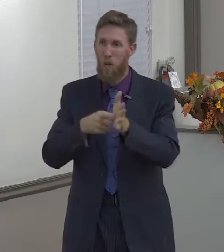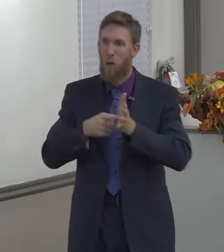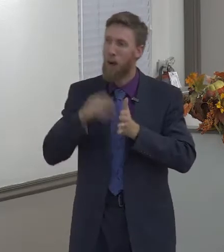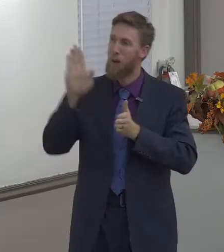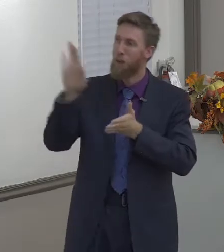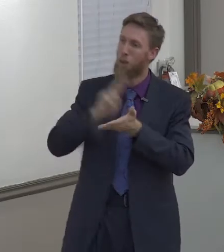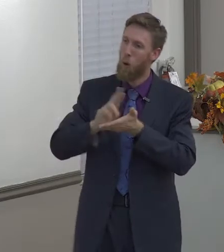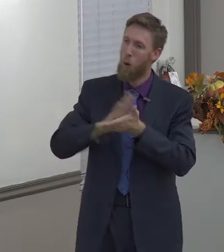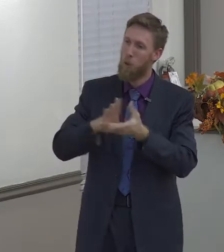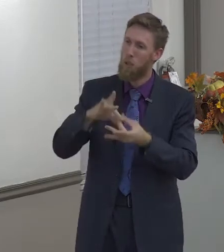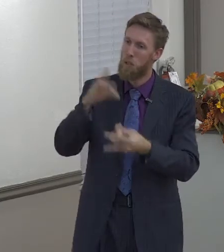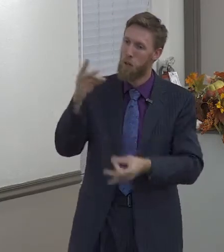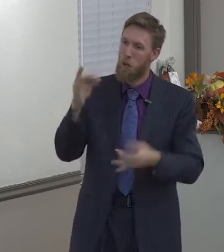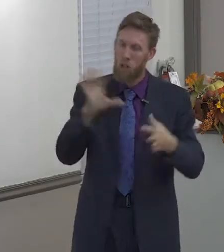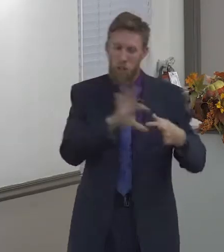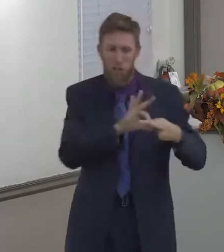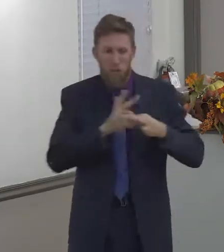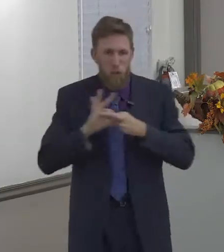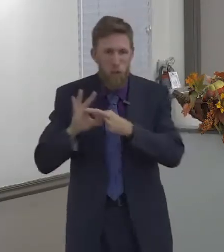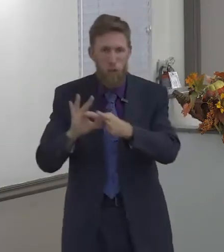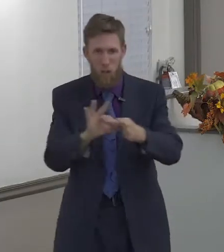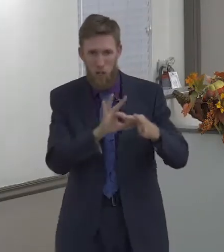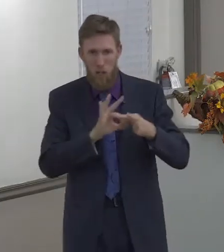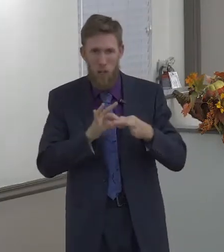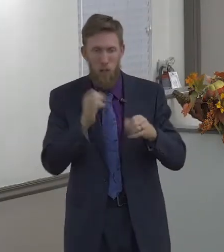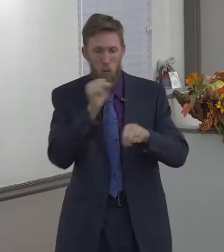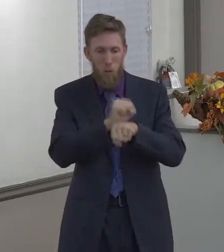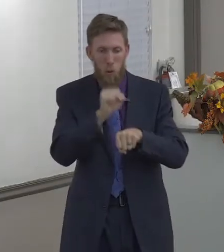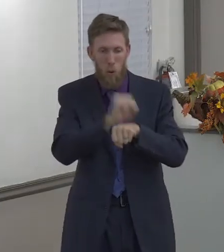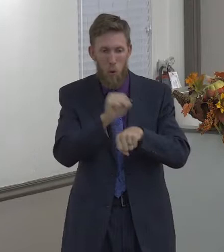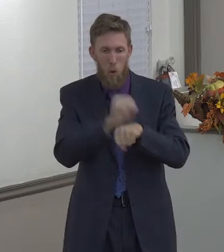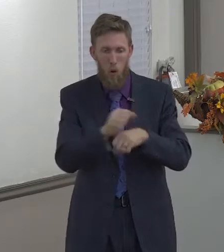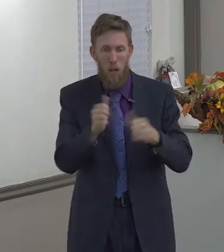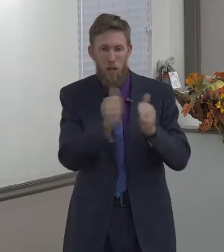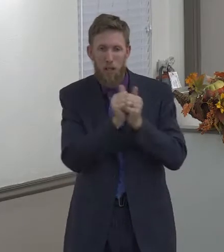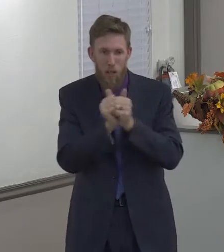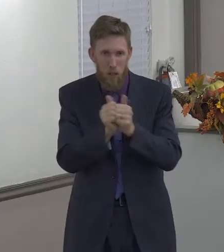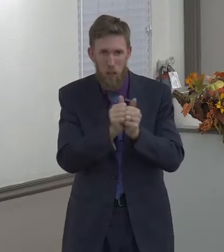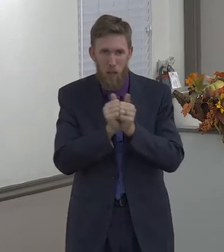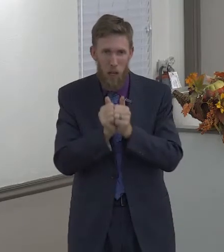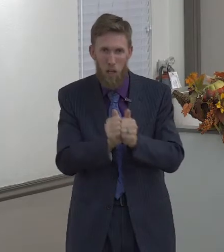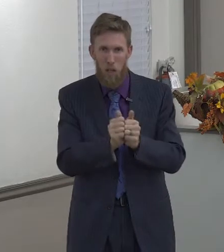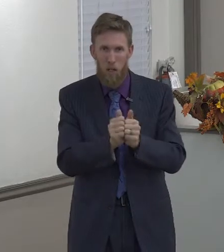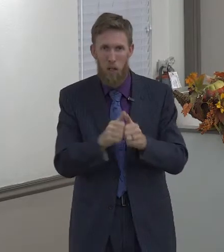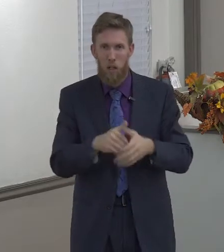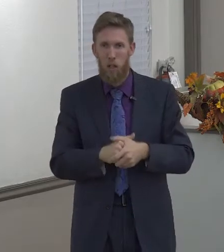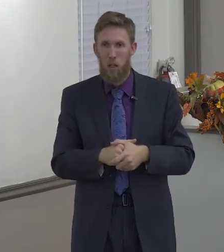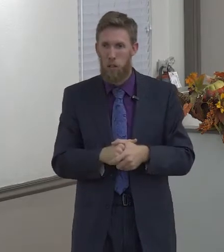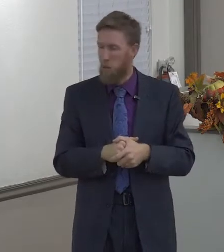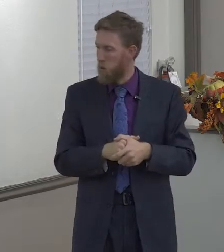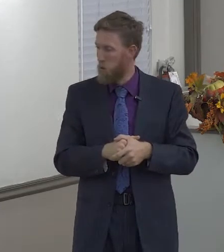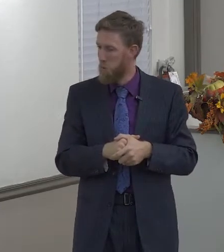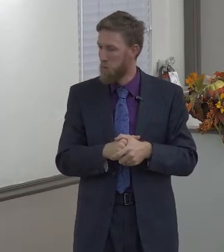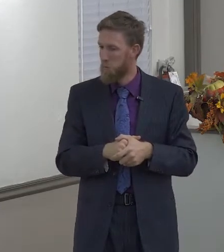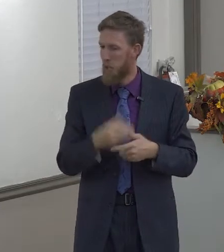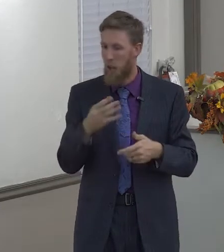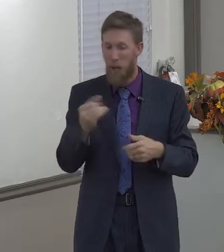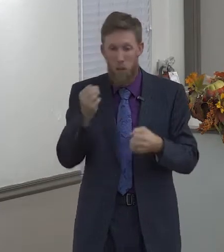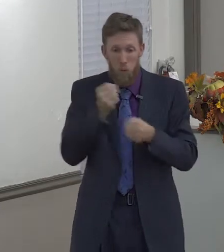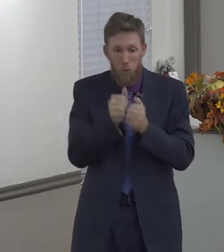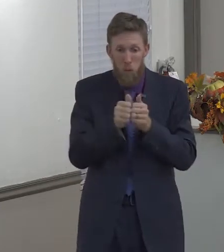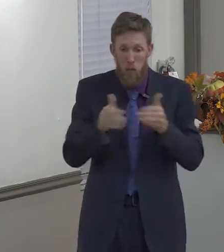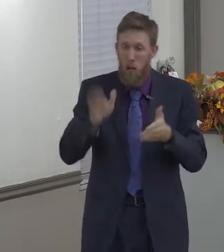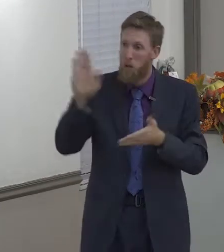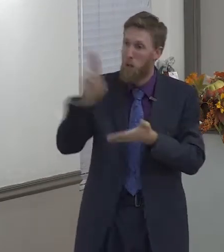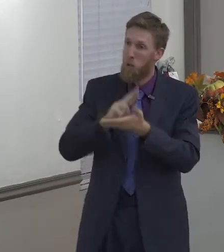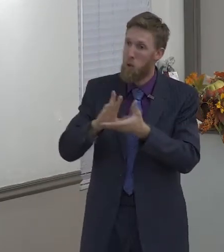nursery. We might have people teaching fours and fives, but we don't have anybody leading songs. It takes the Holy Spirit of